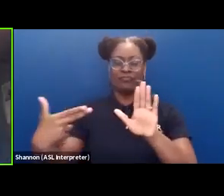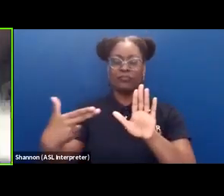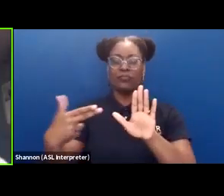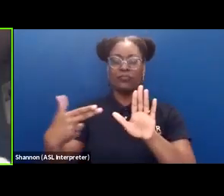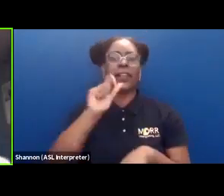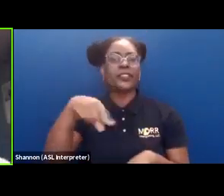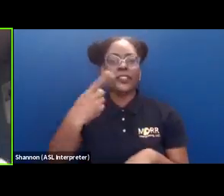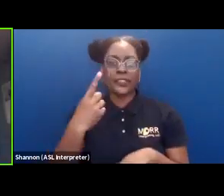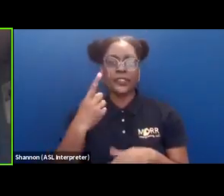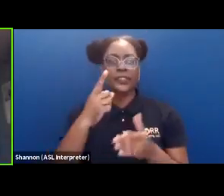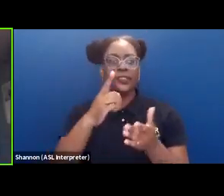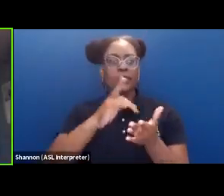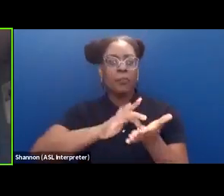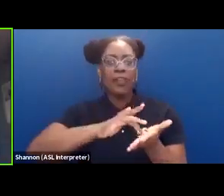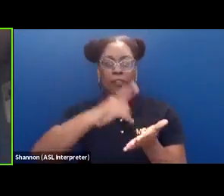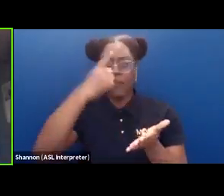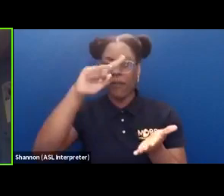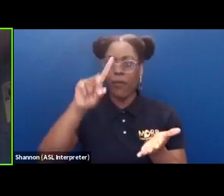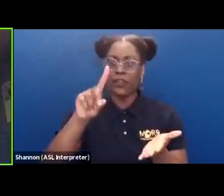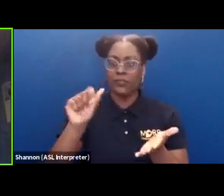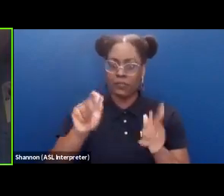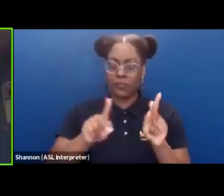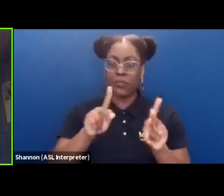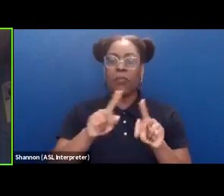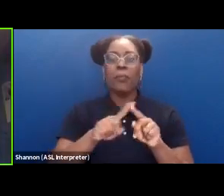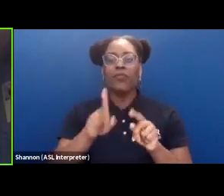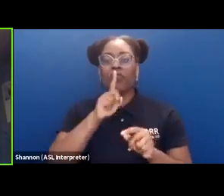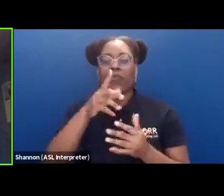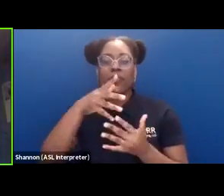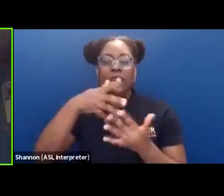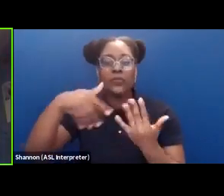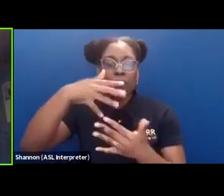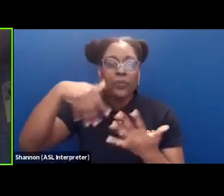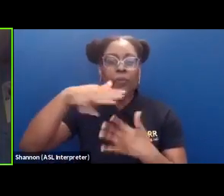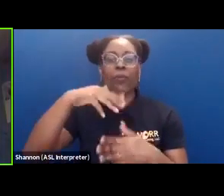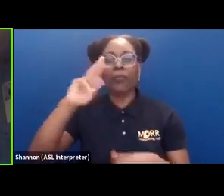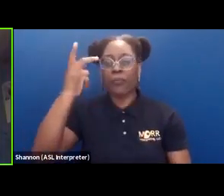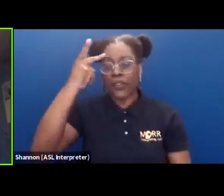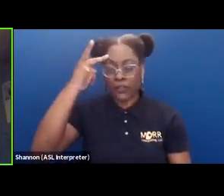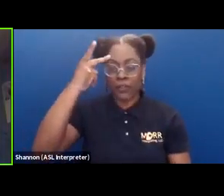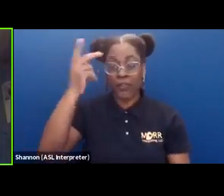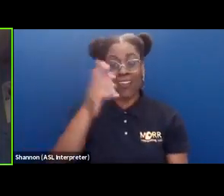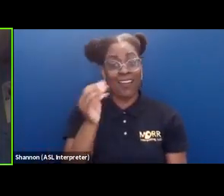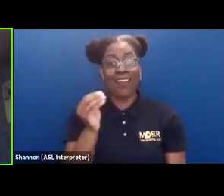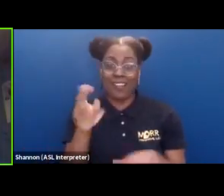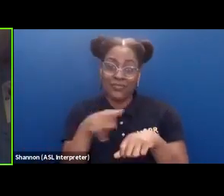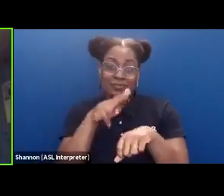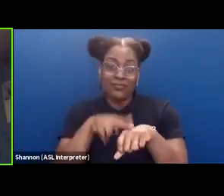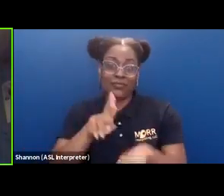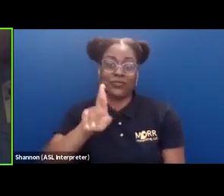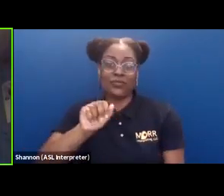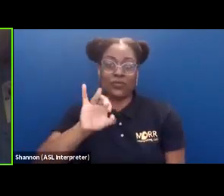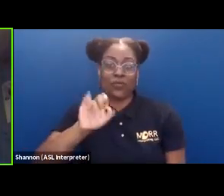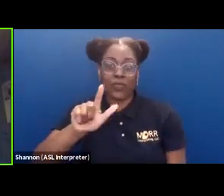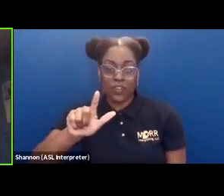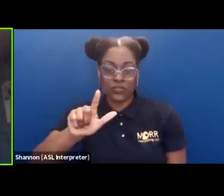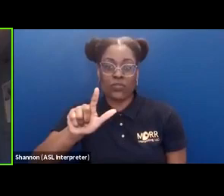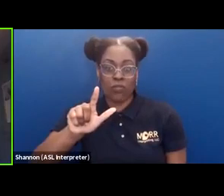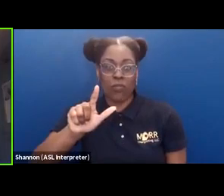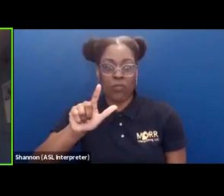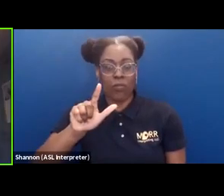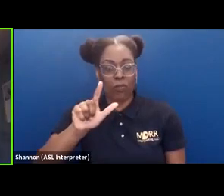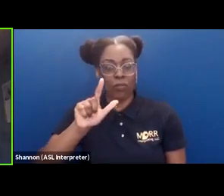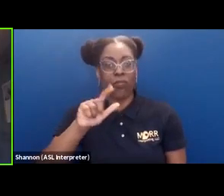It goes beyond that to talk about it being social, political, and of course, racial, that was used to create